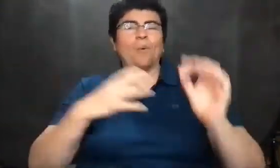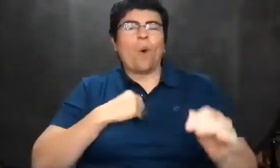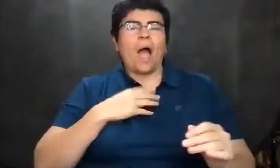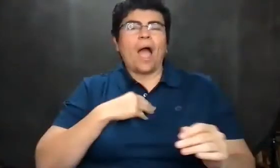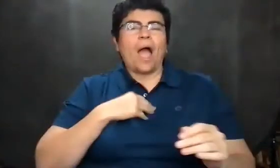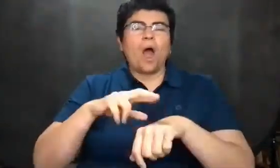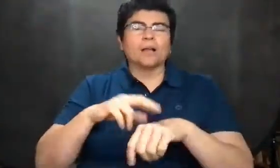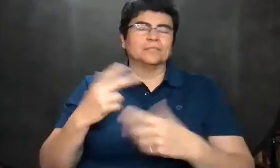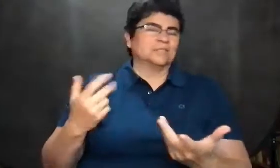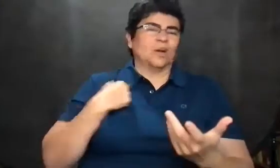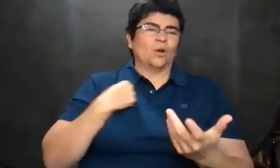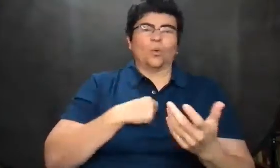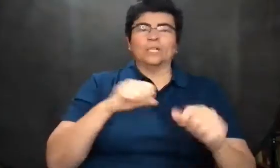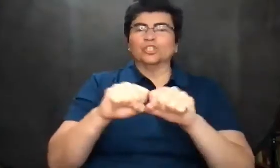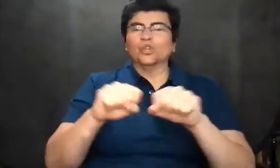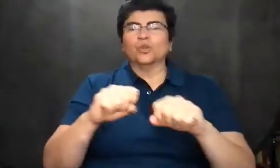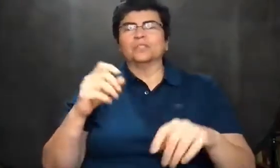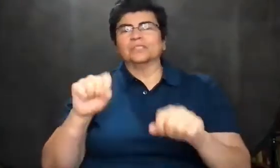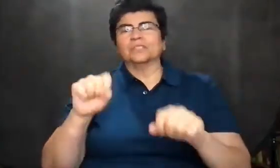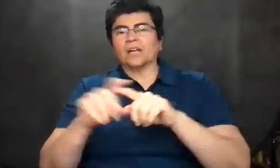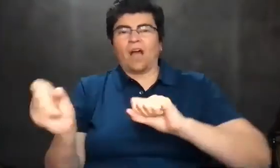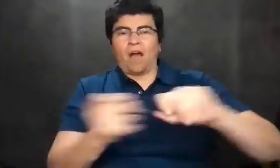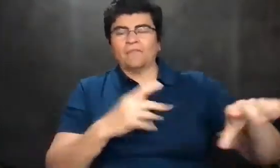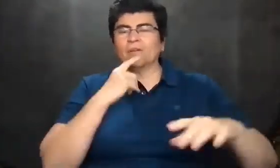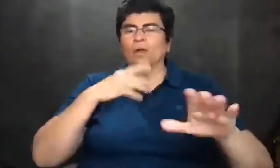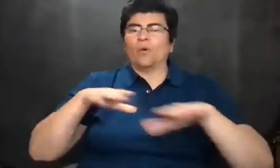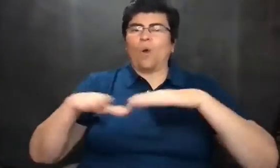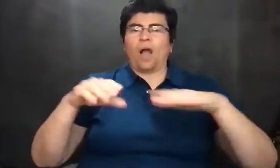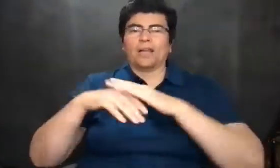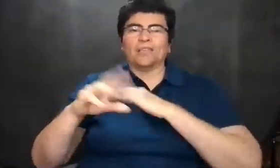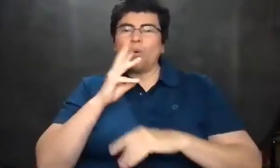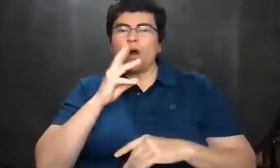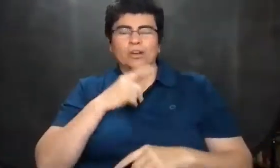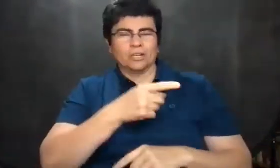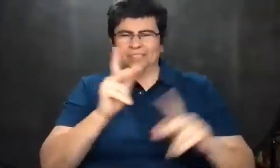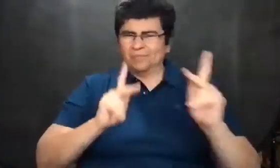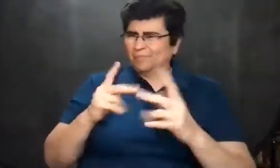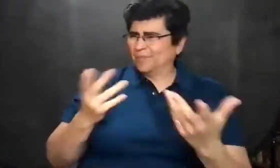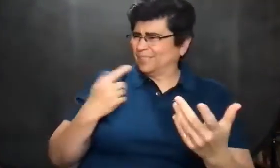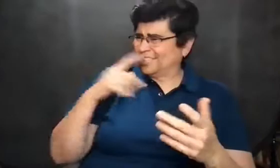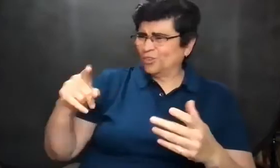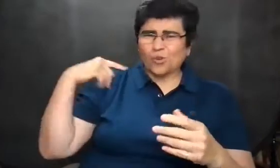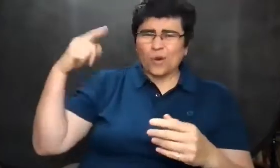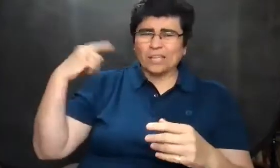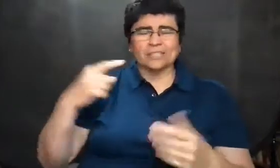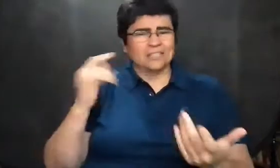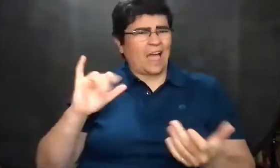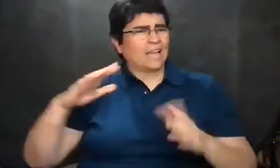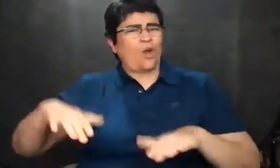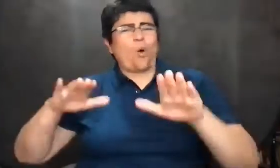socks off and we walked in the water and Jerry and Jill were like, what are you people, crazy? And we were like, well, it's just sort of like the ocean in Maine in the summertime. You know,